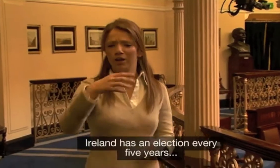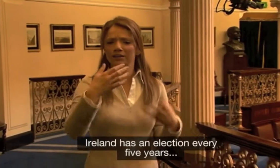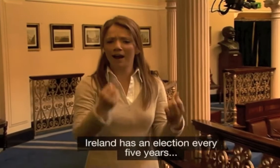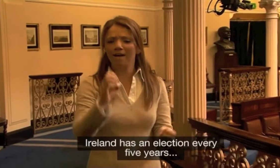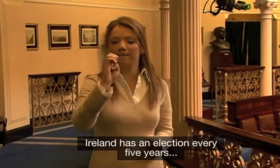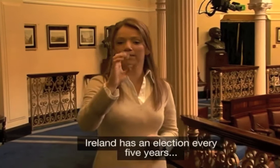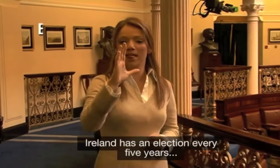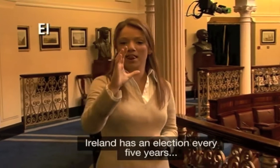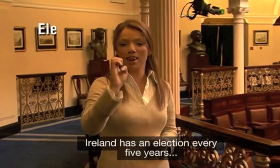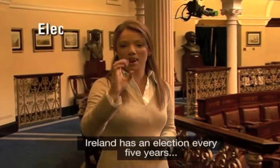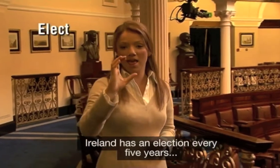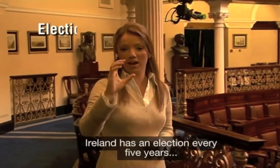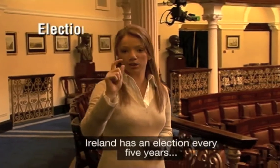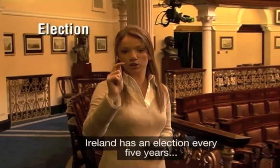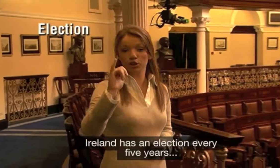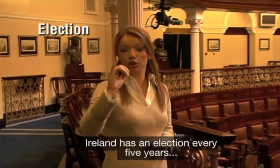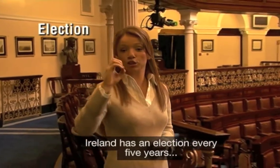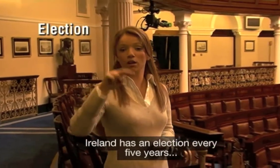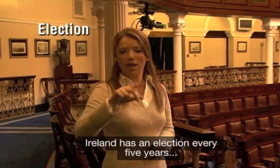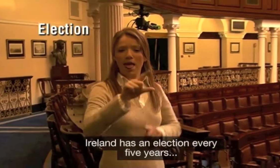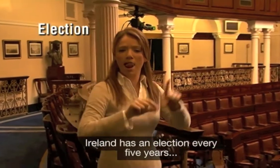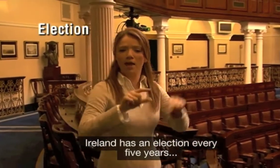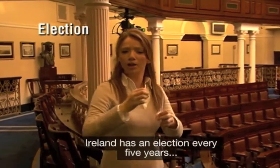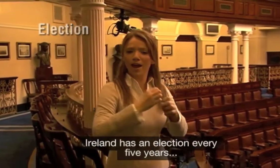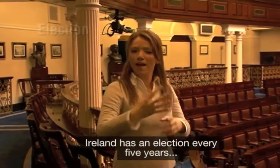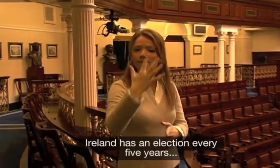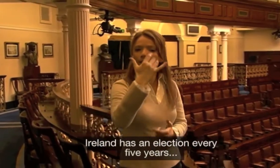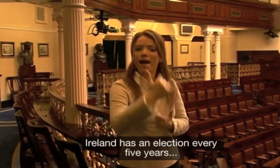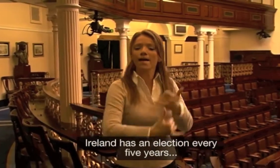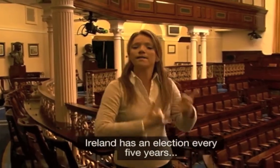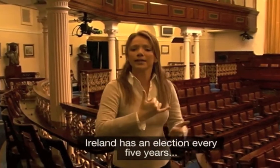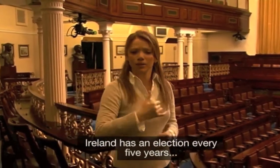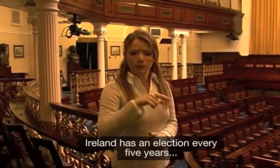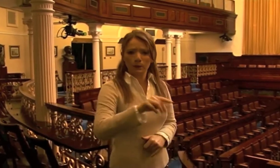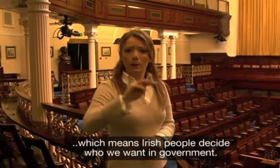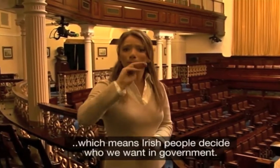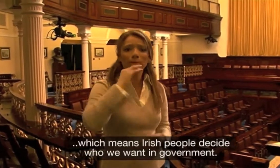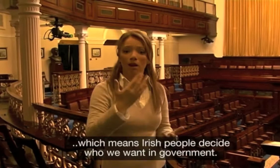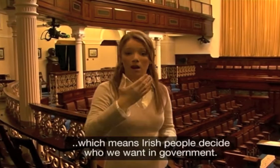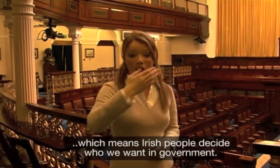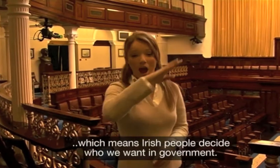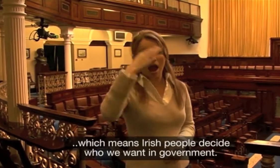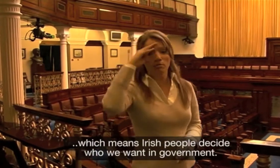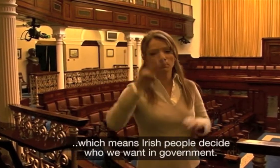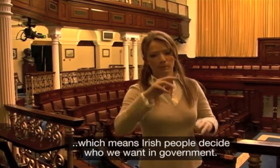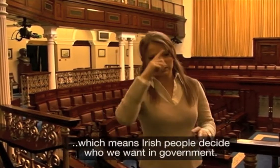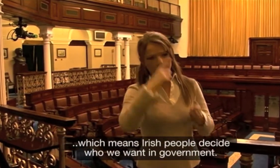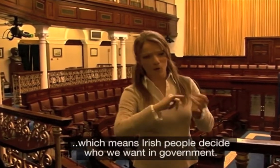Ireland has an election every 5 years, which means Irish people decide who we want